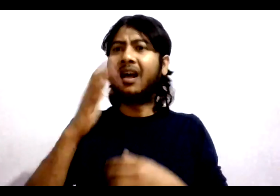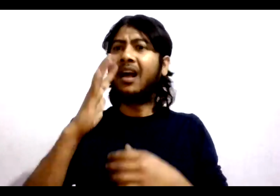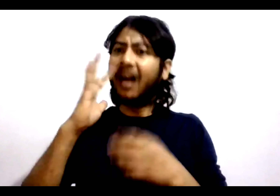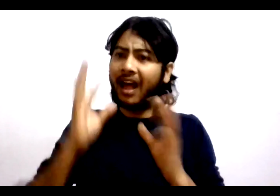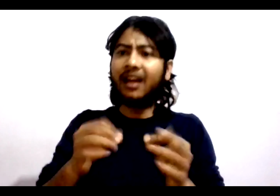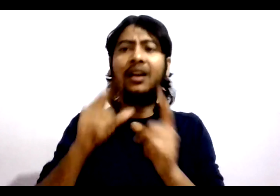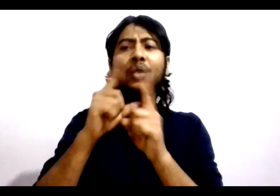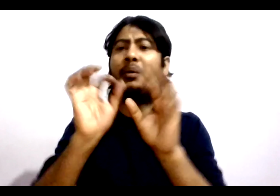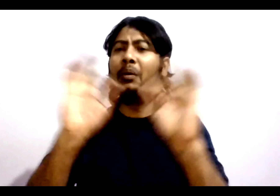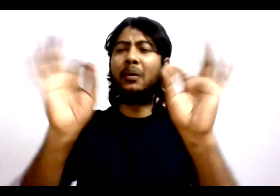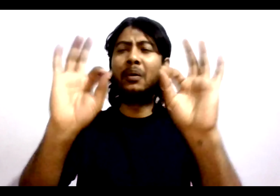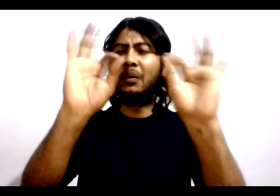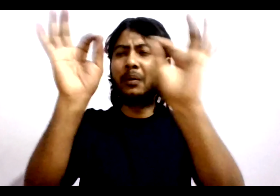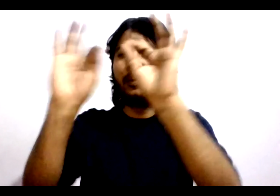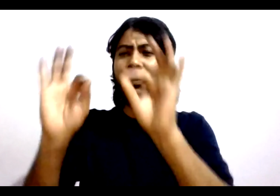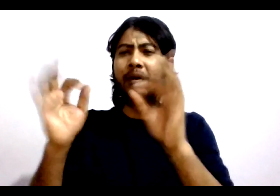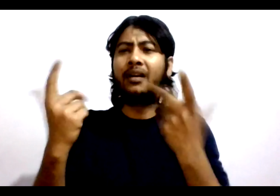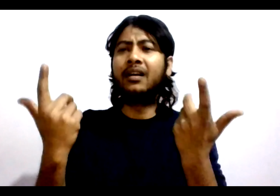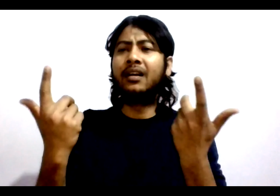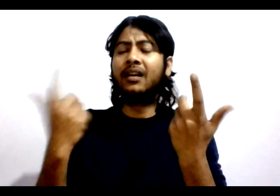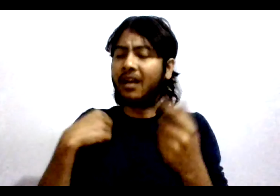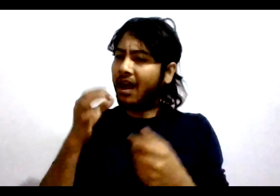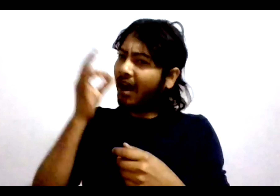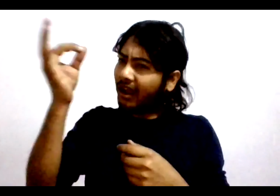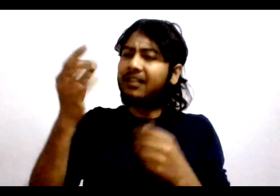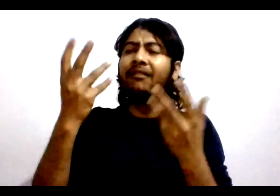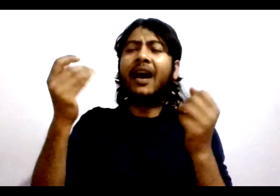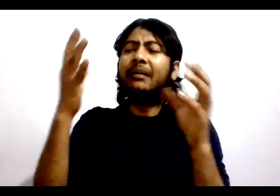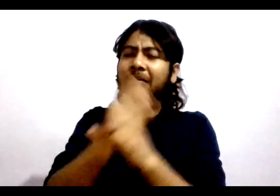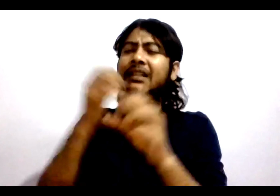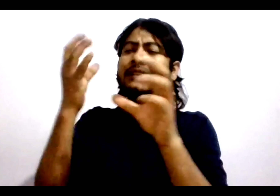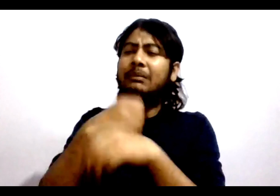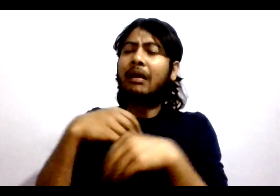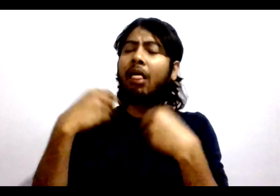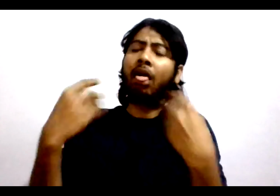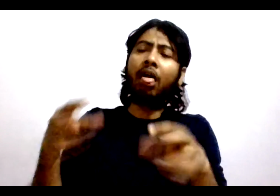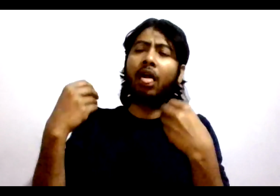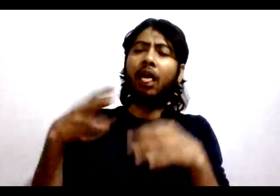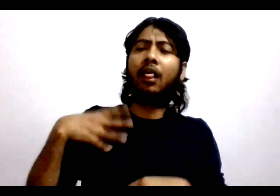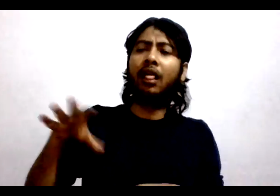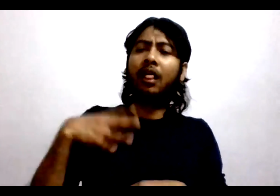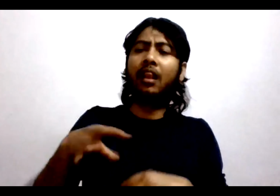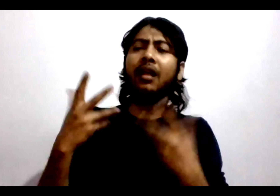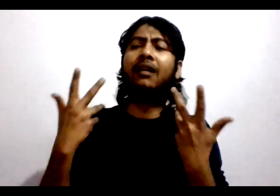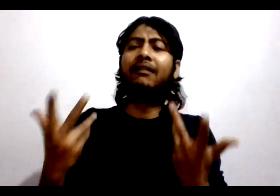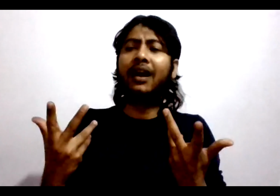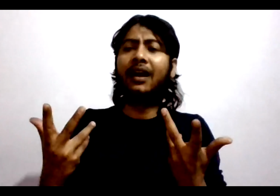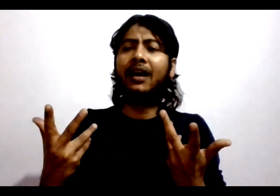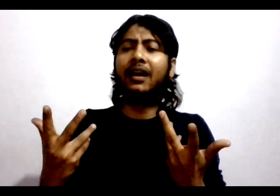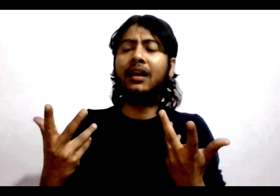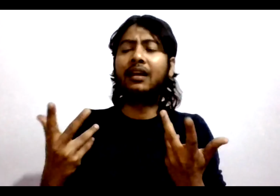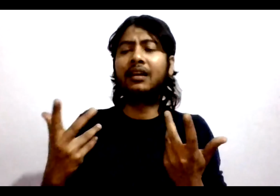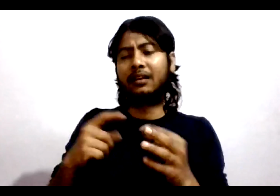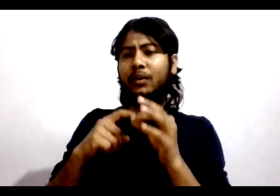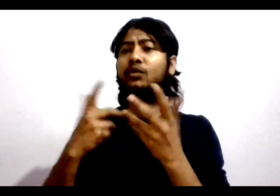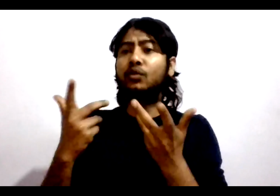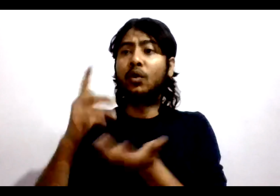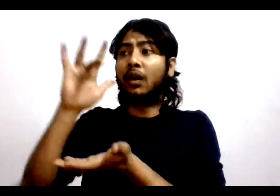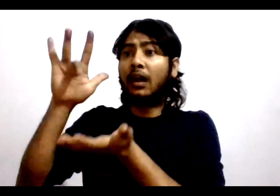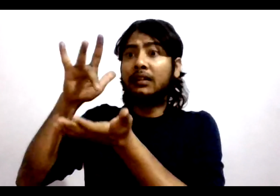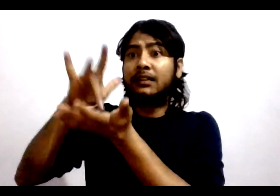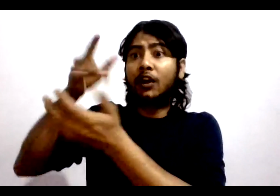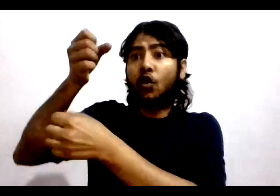implementation of these provisions, and is there any specific body in, like in central and state level, to look